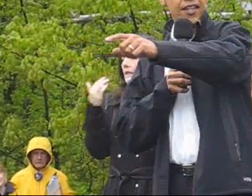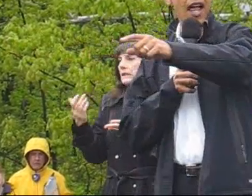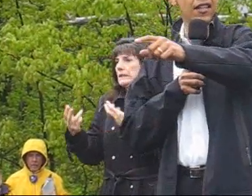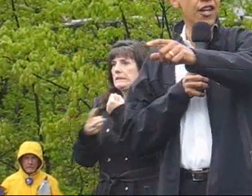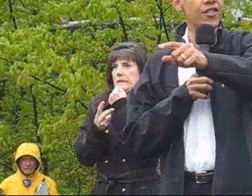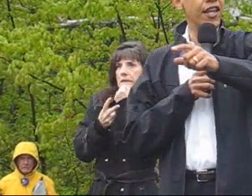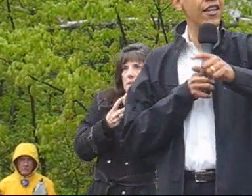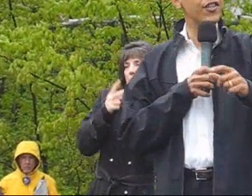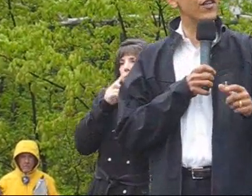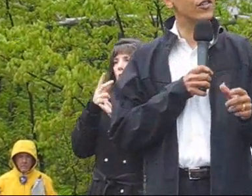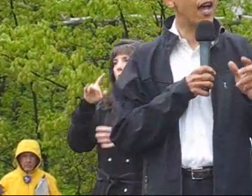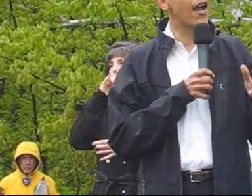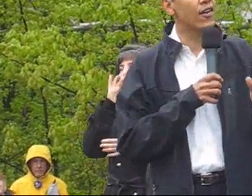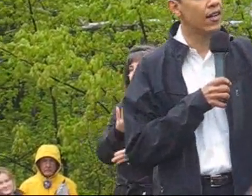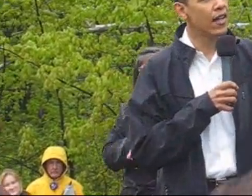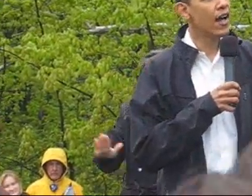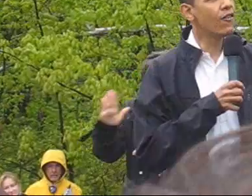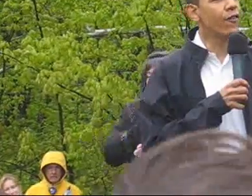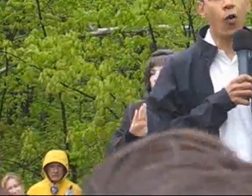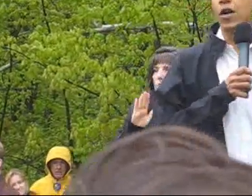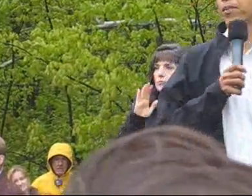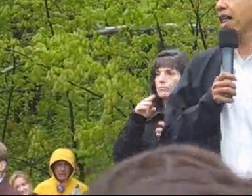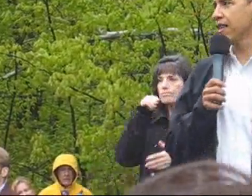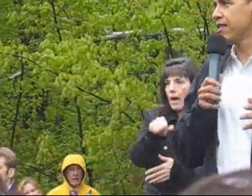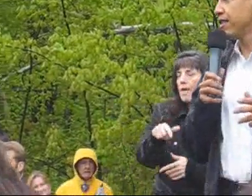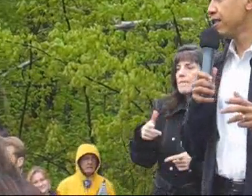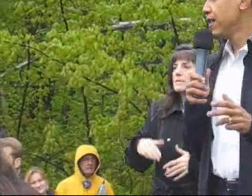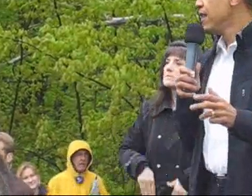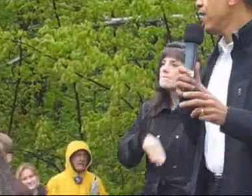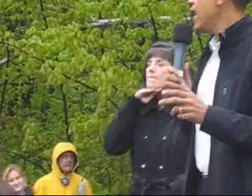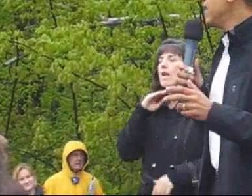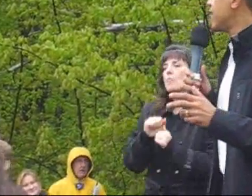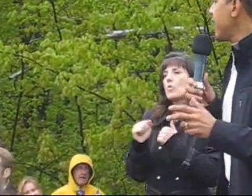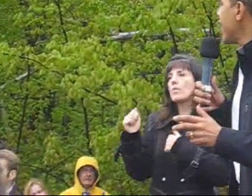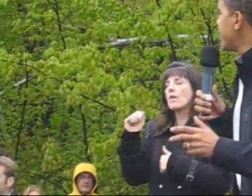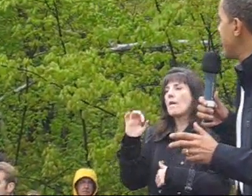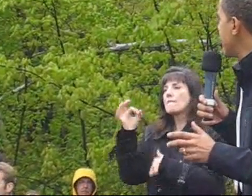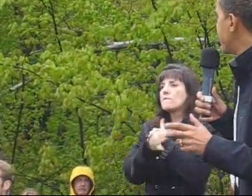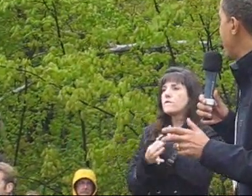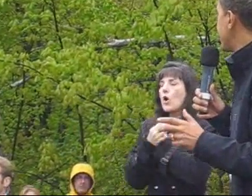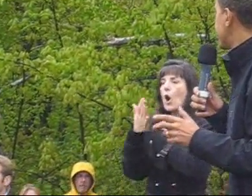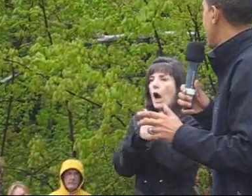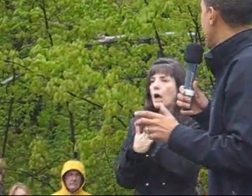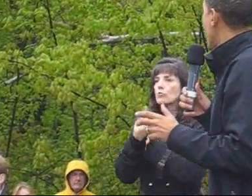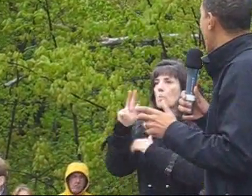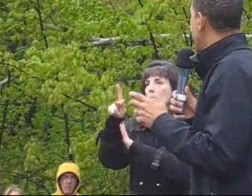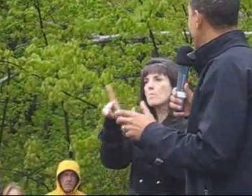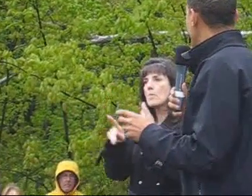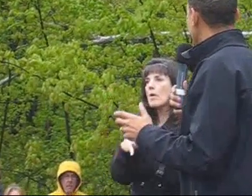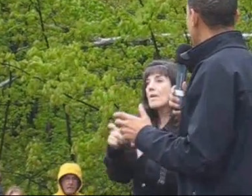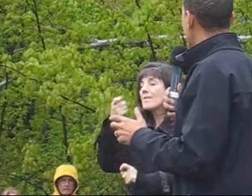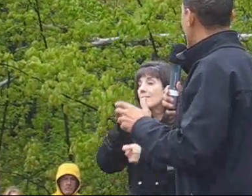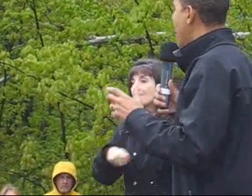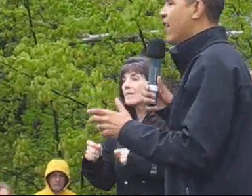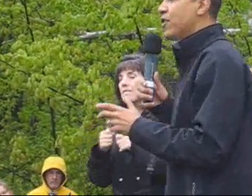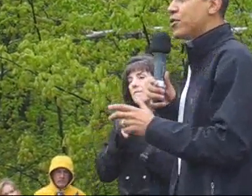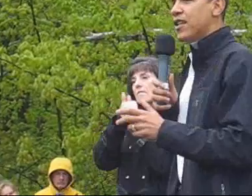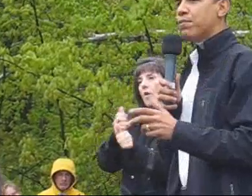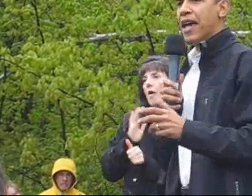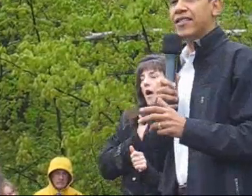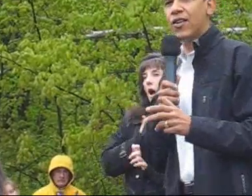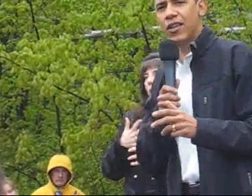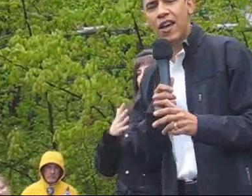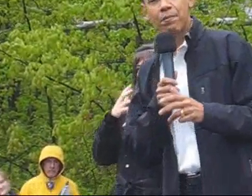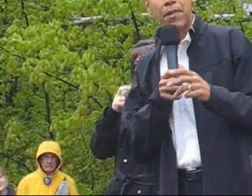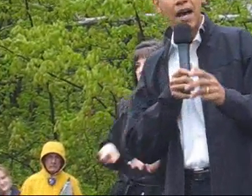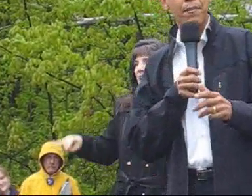for their kids' college education. They're tired of a foreign policy that, instead of being based on our ideals, on our values,